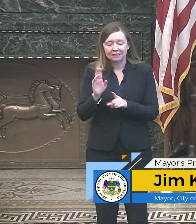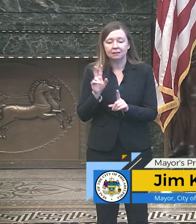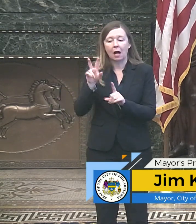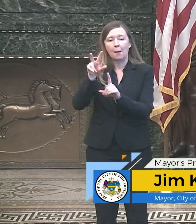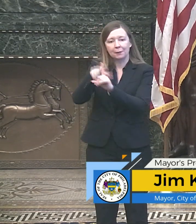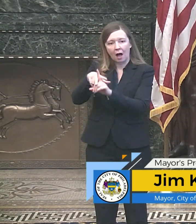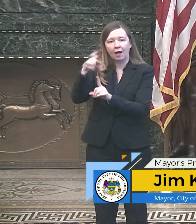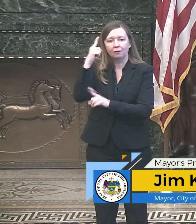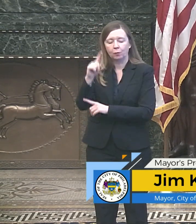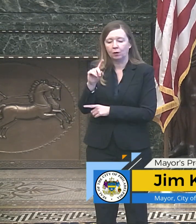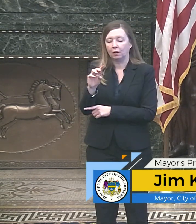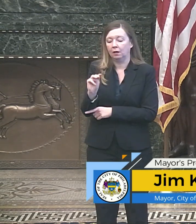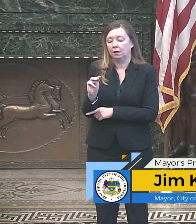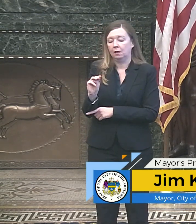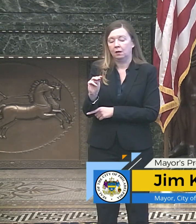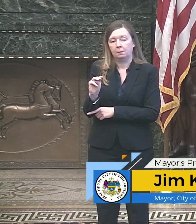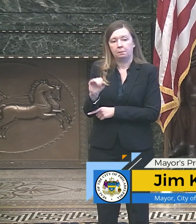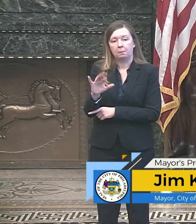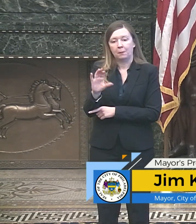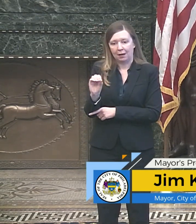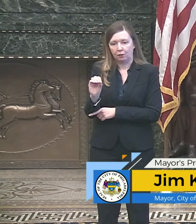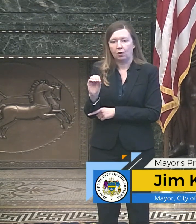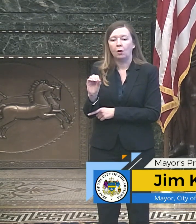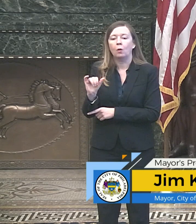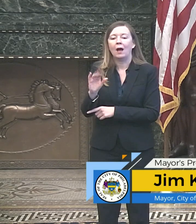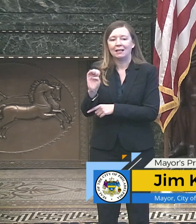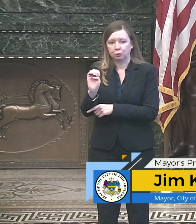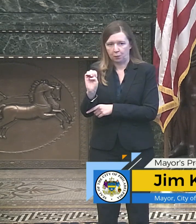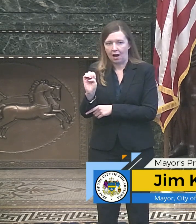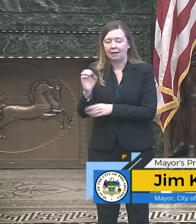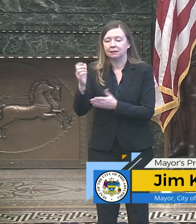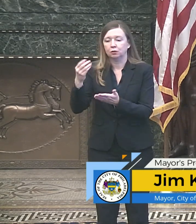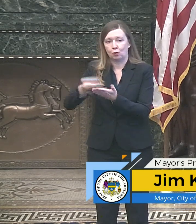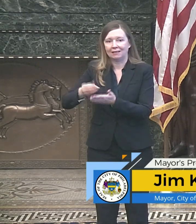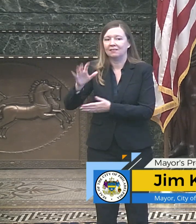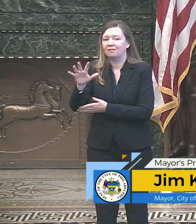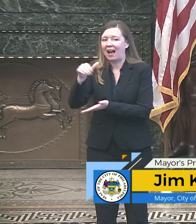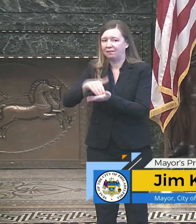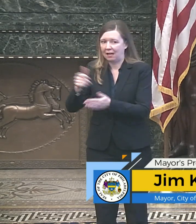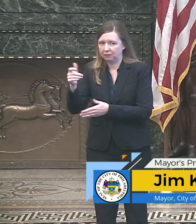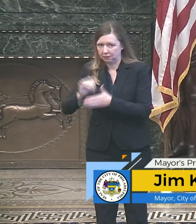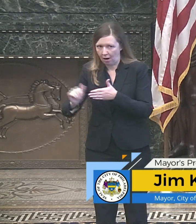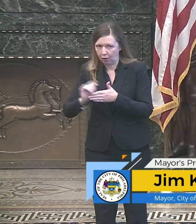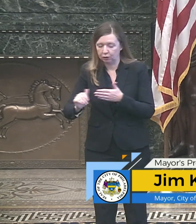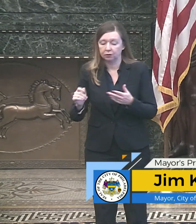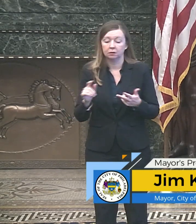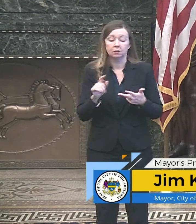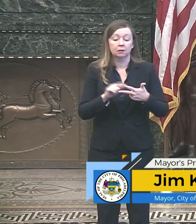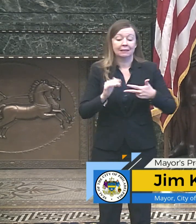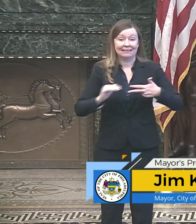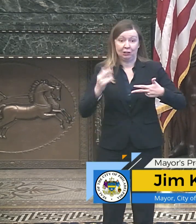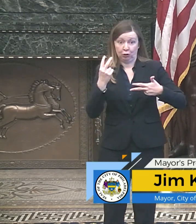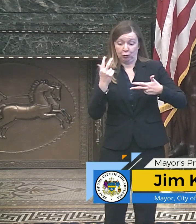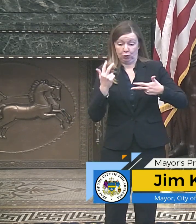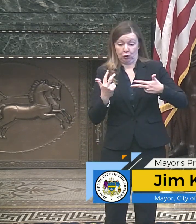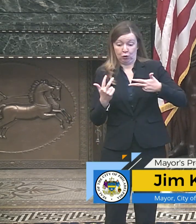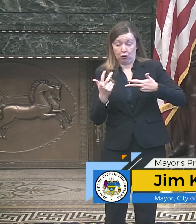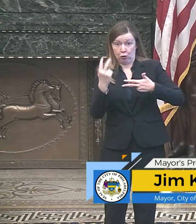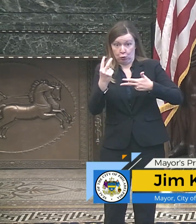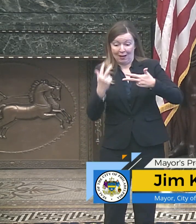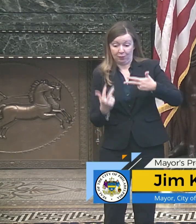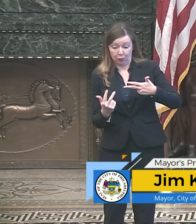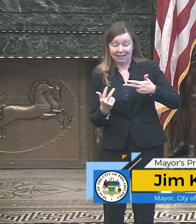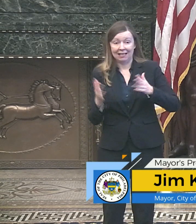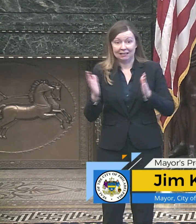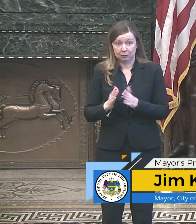applying for the Microenterprise Grants of $5,000. Applications for Tiers 2 and 3 of the program, the Small